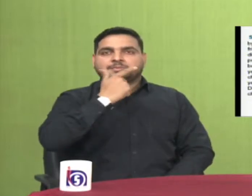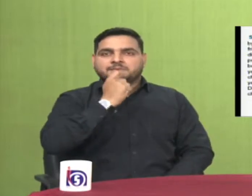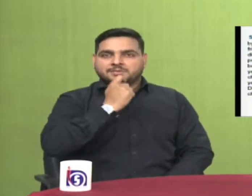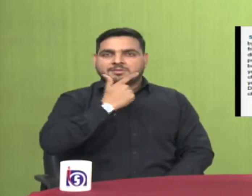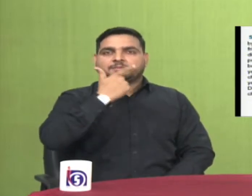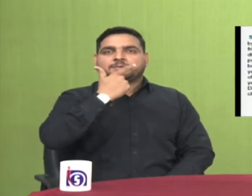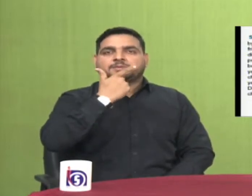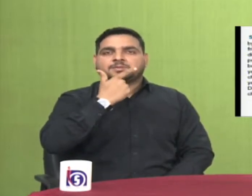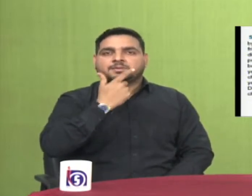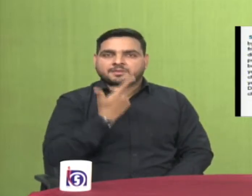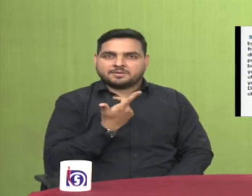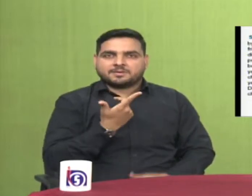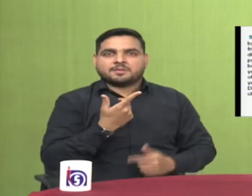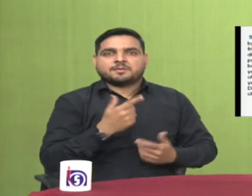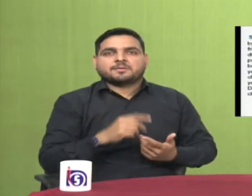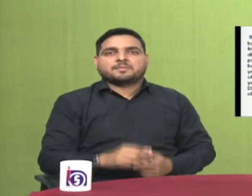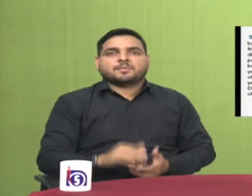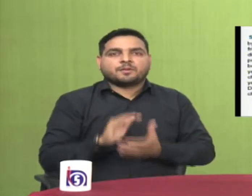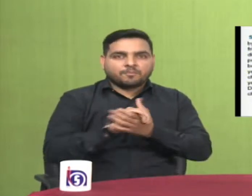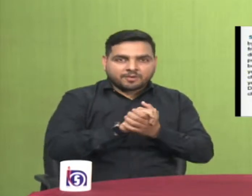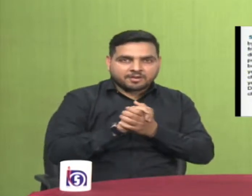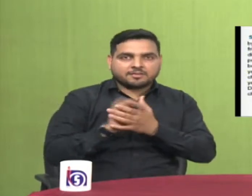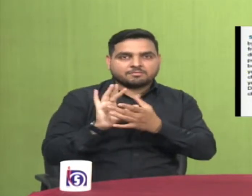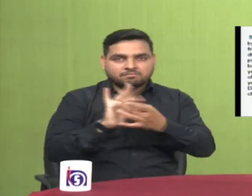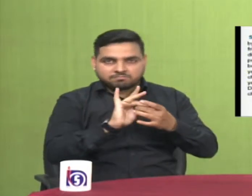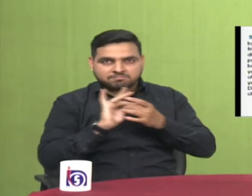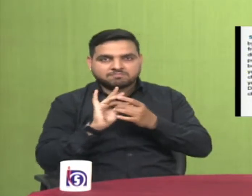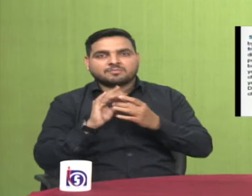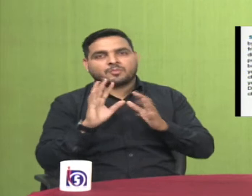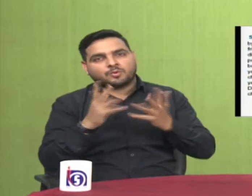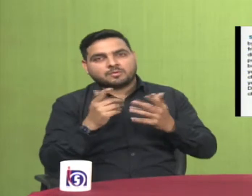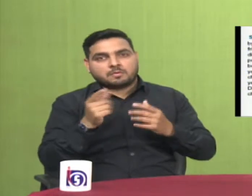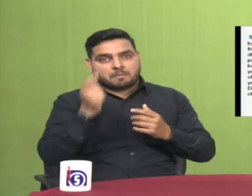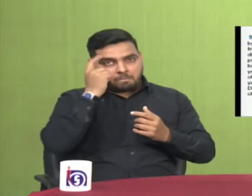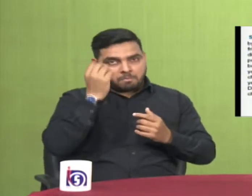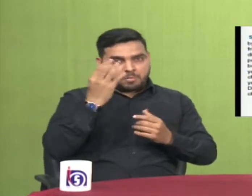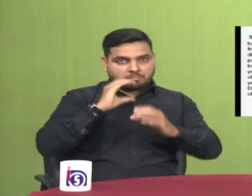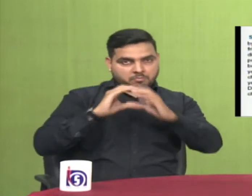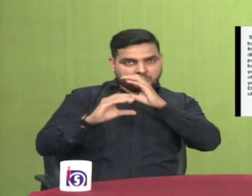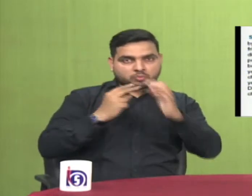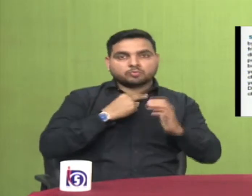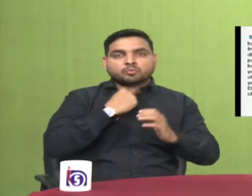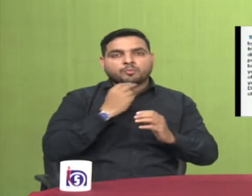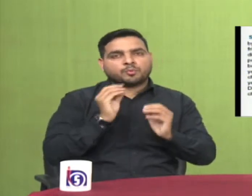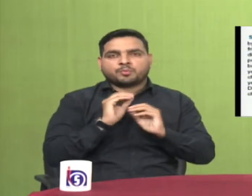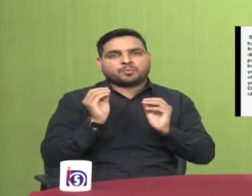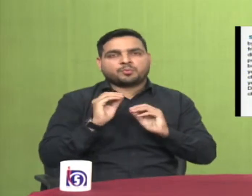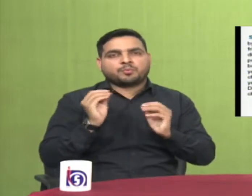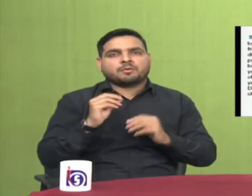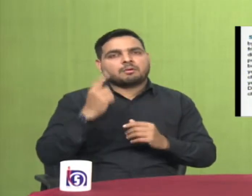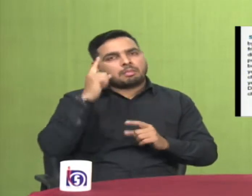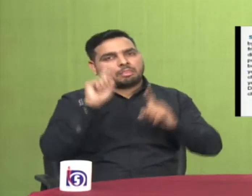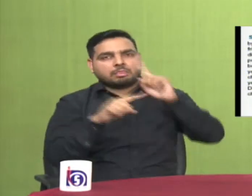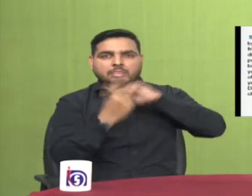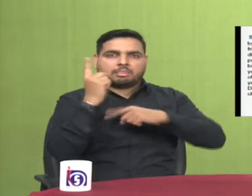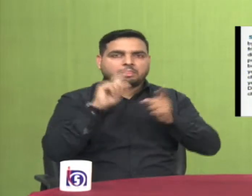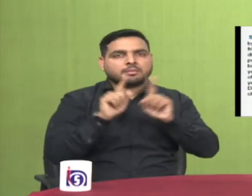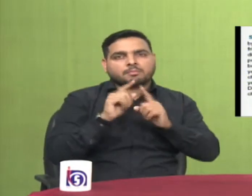child smiles and responds to friendly gestures by friendly